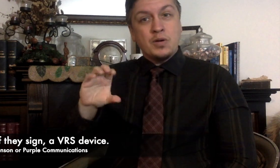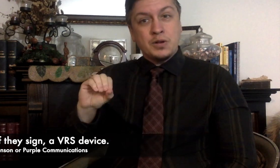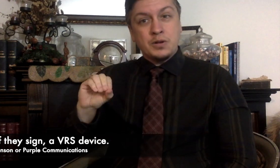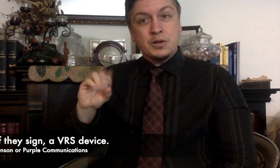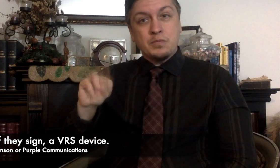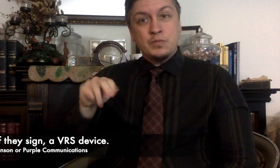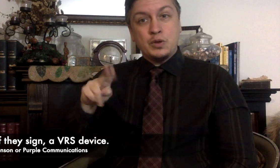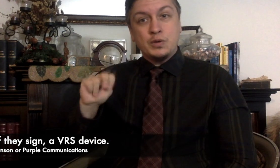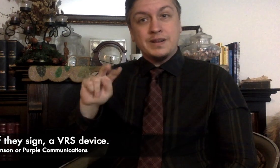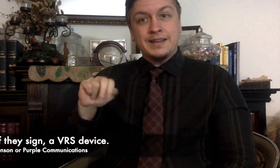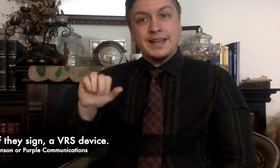Communications.